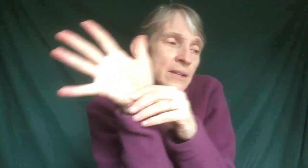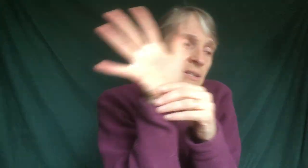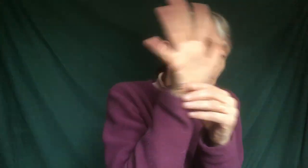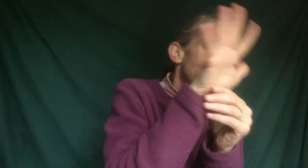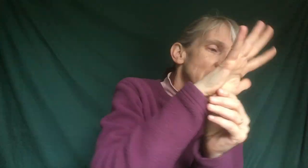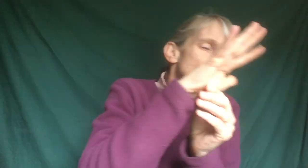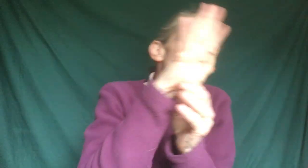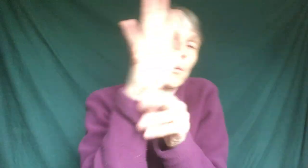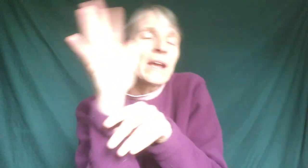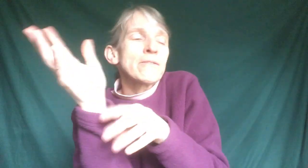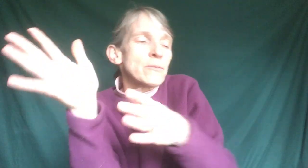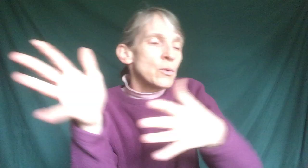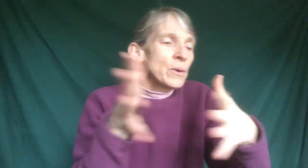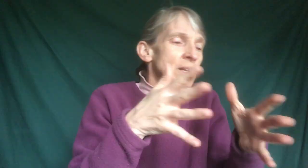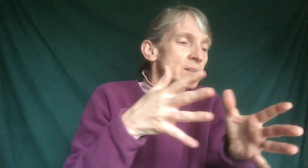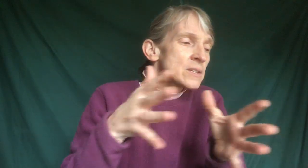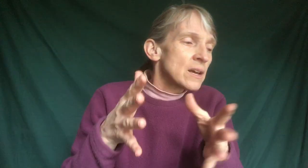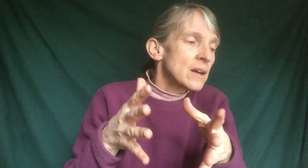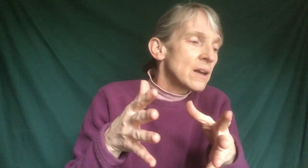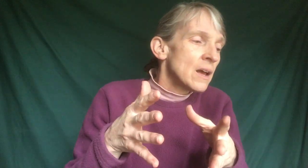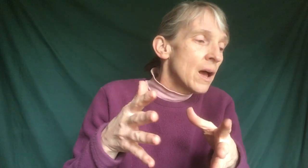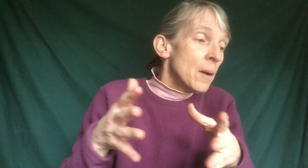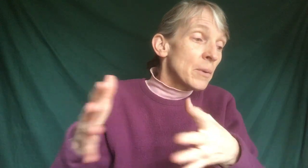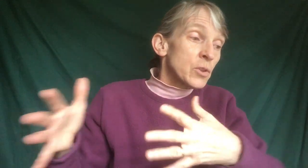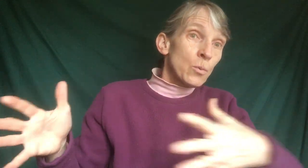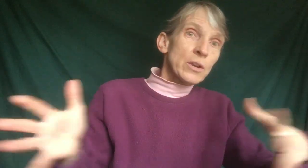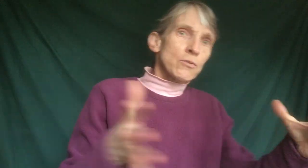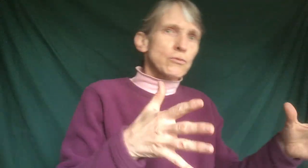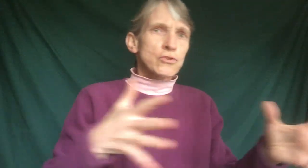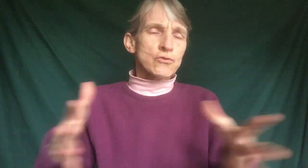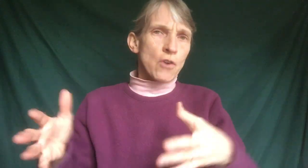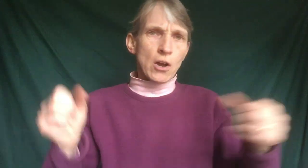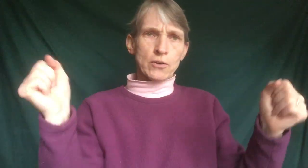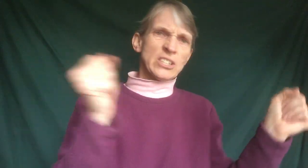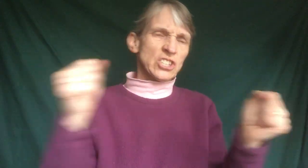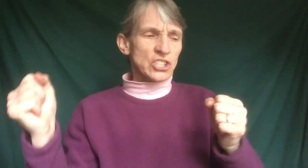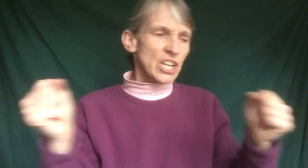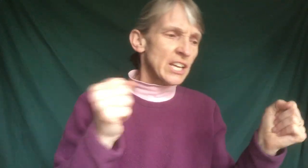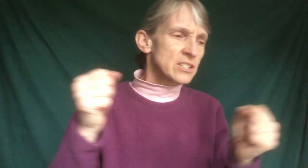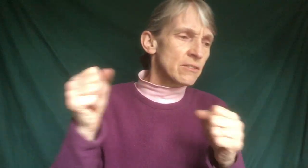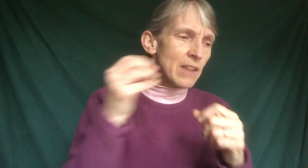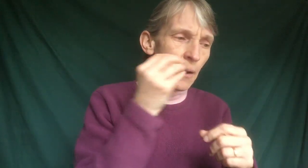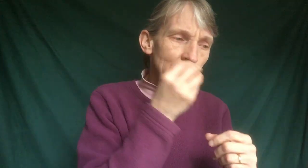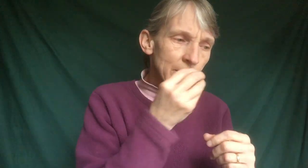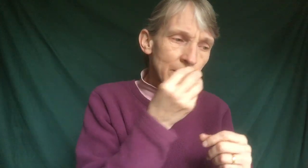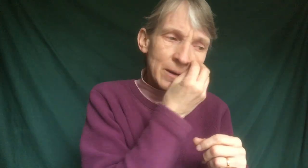and bends away from the wind, but the wind grows stronger and shakes the flower.